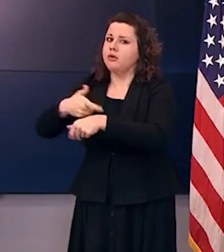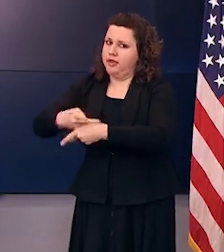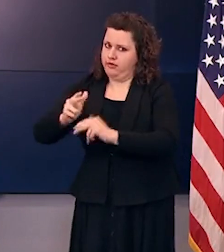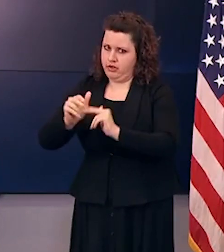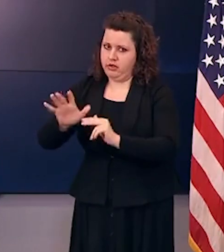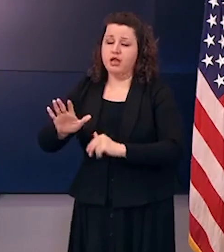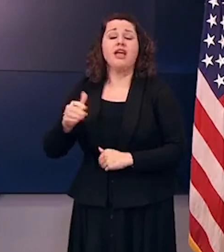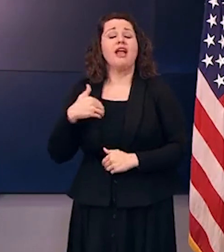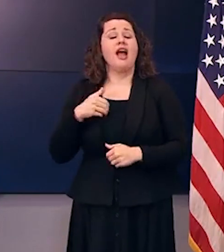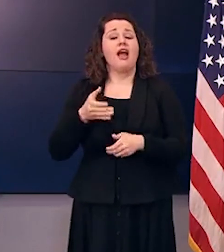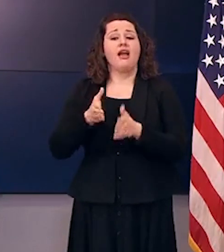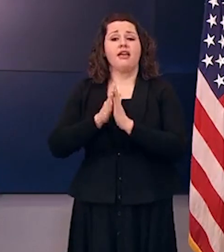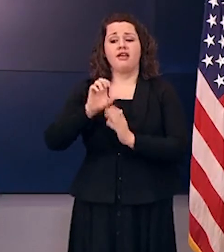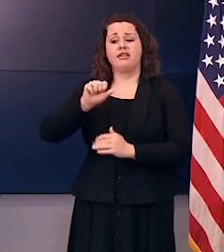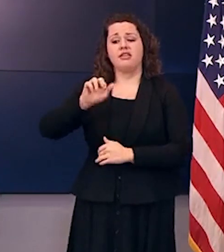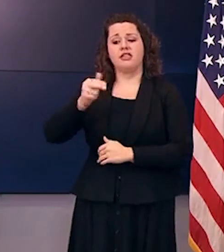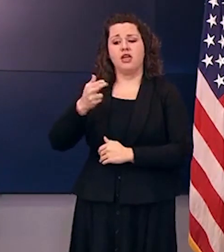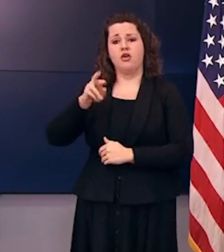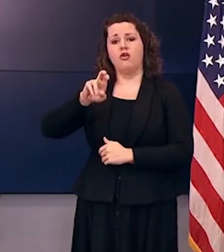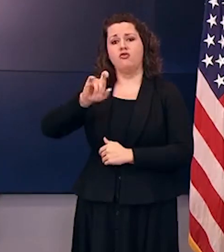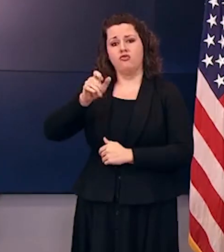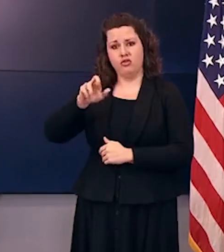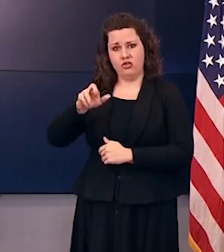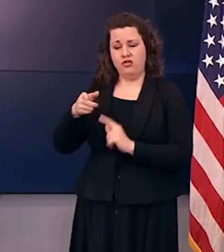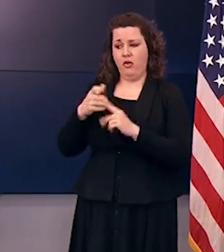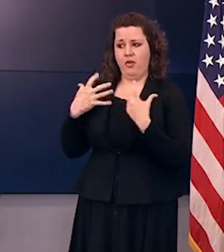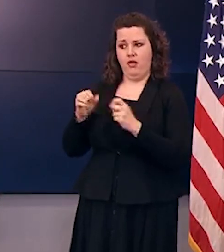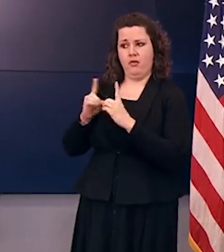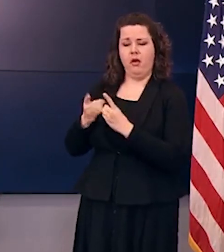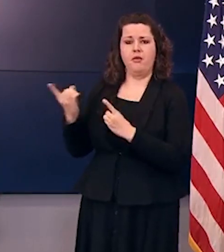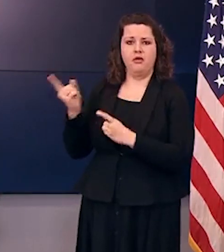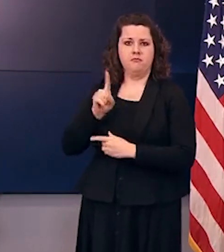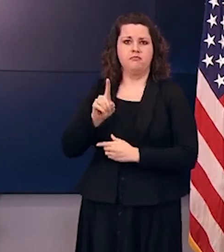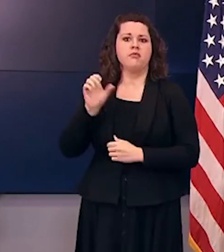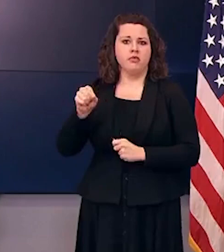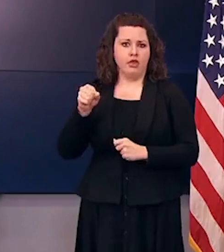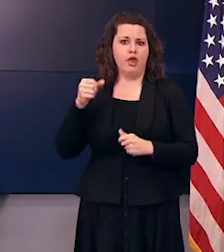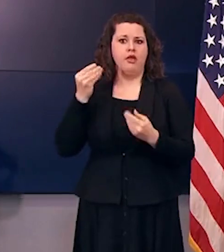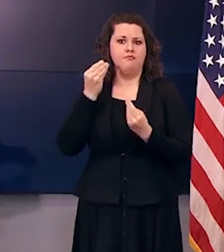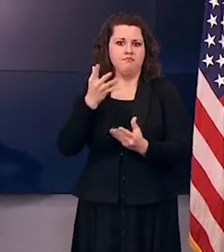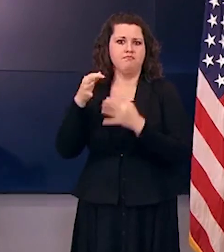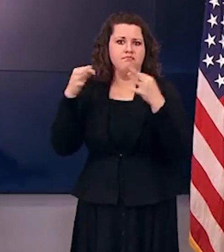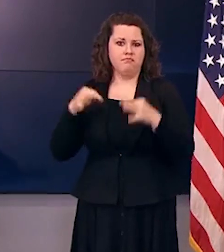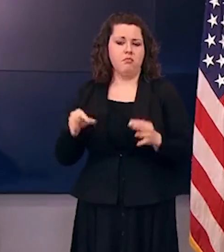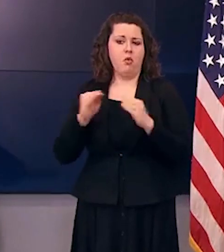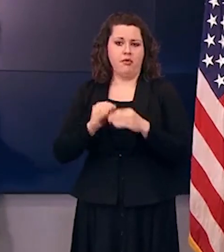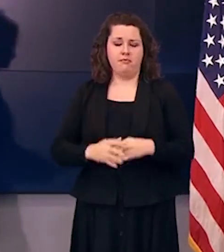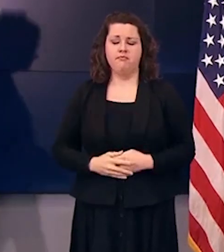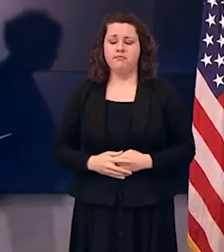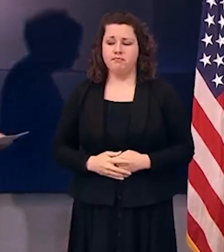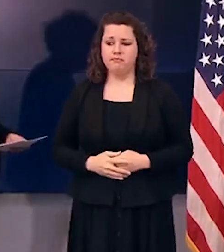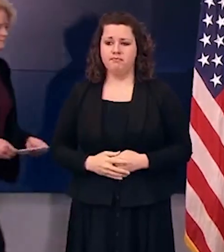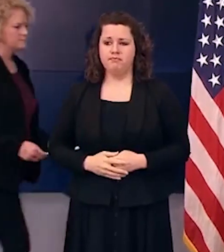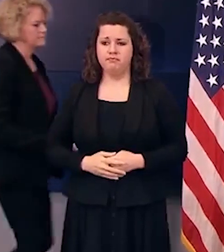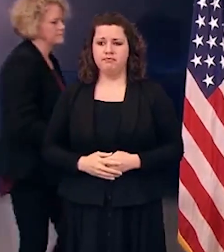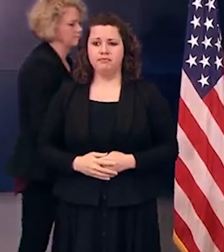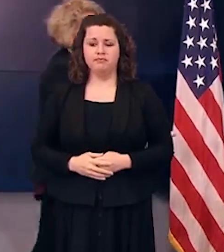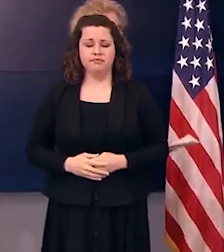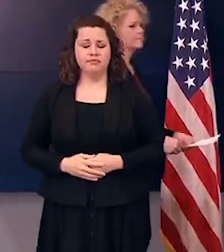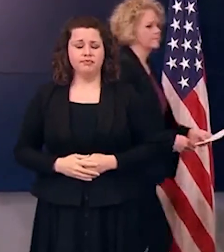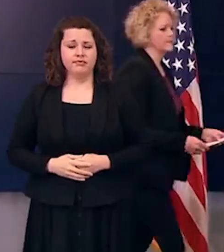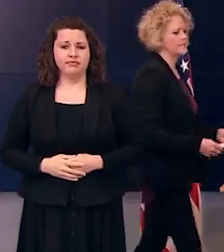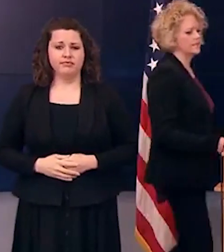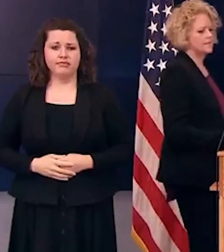asked Sarah Reister from the Department of Public Health to provide more information about this important effort. Sarah?